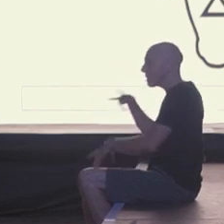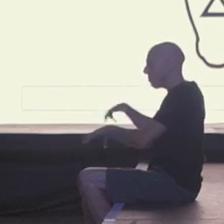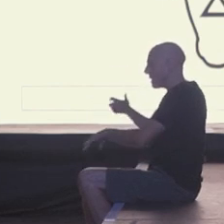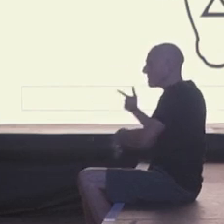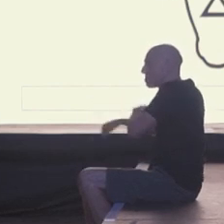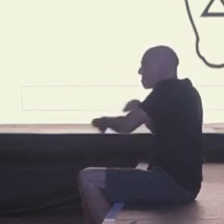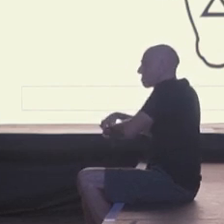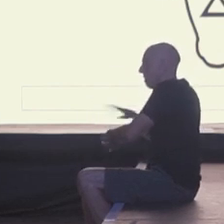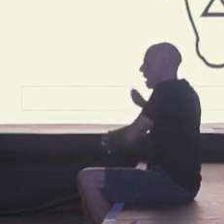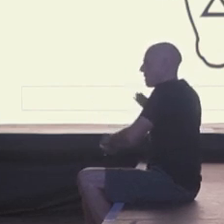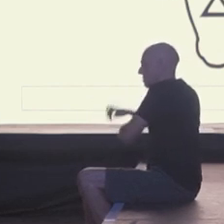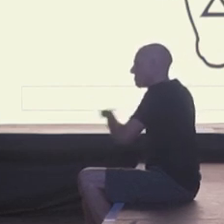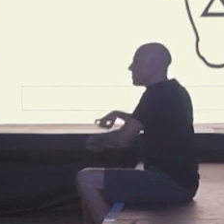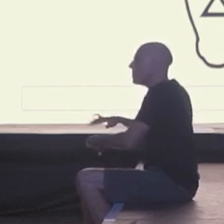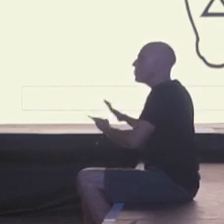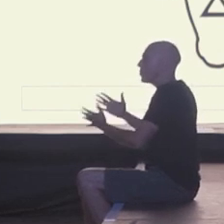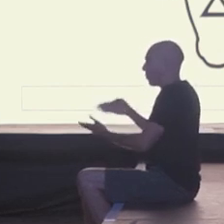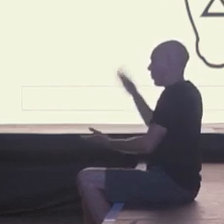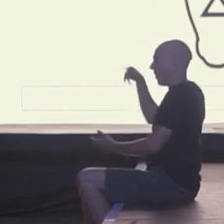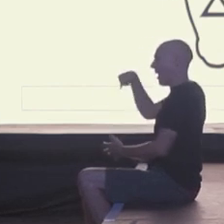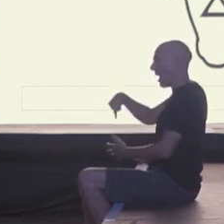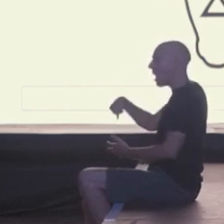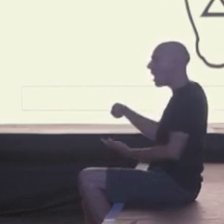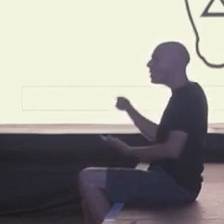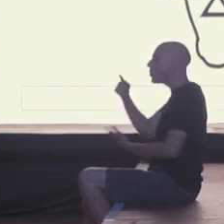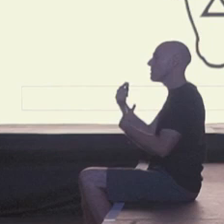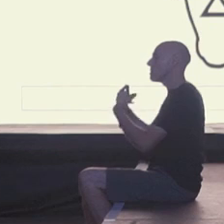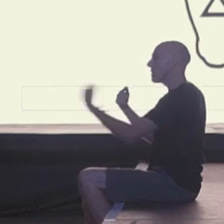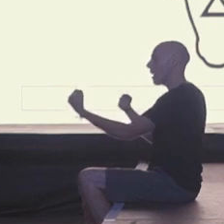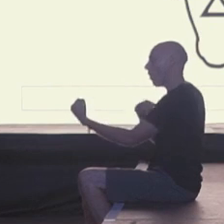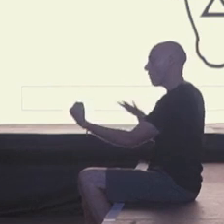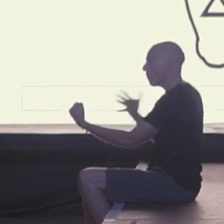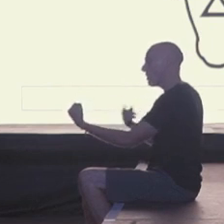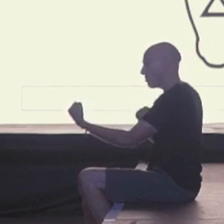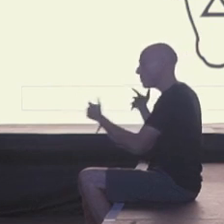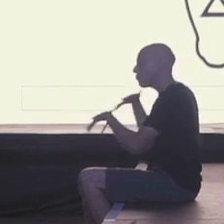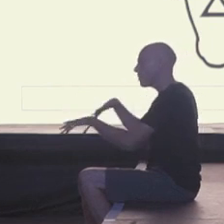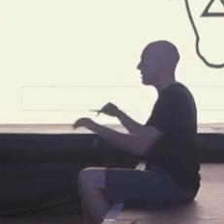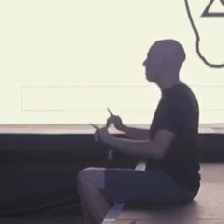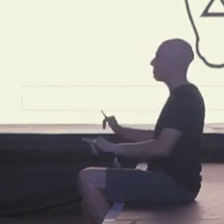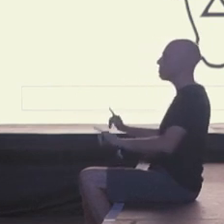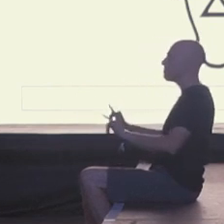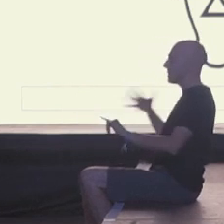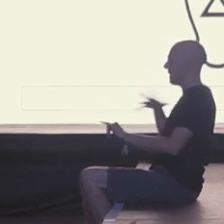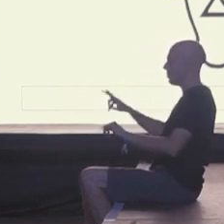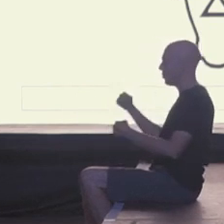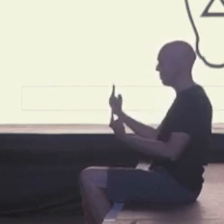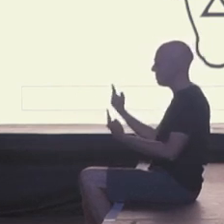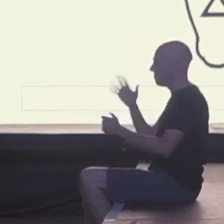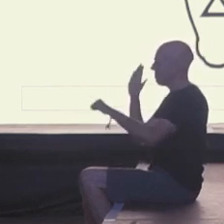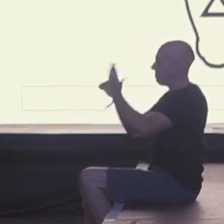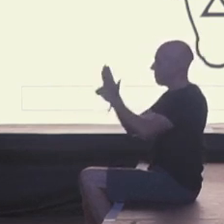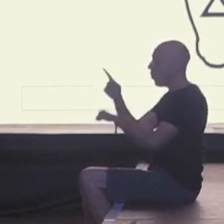in that and then like so much more gets taken away. So I think that regardless of what you're standing up for, we need to